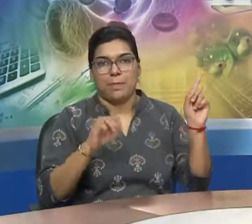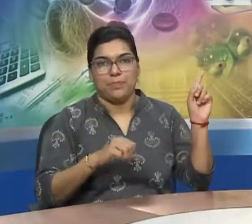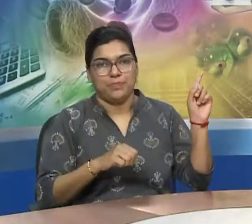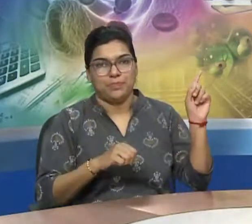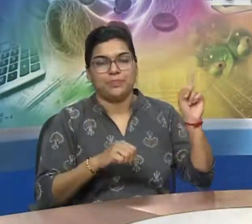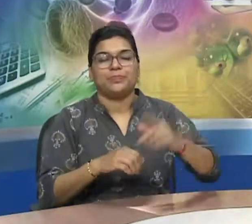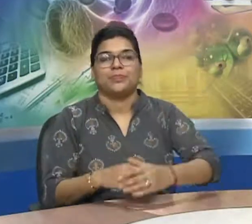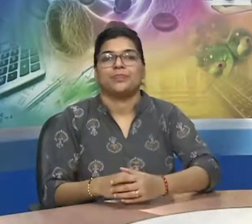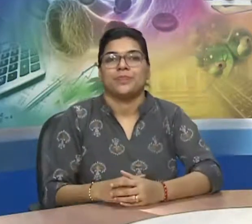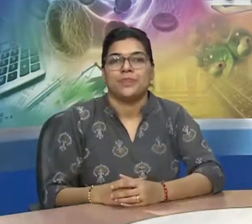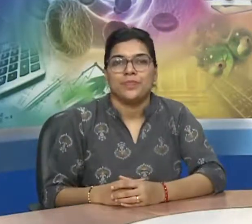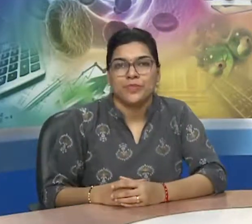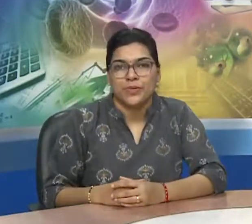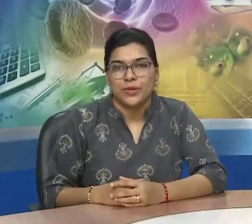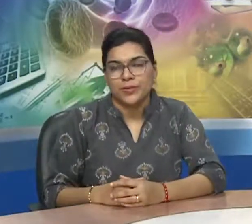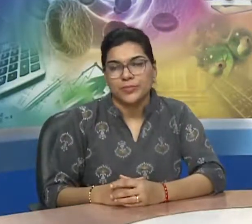use word modern.